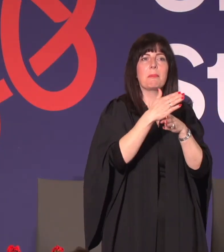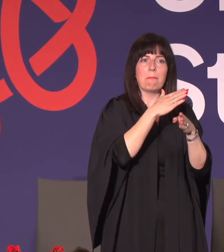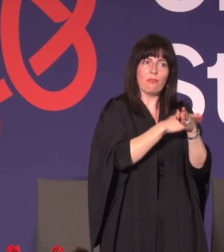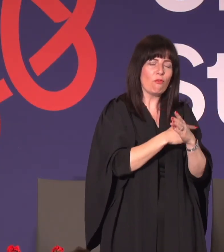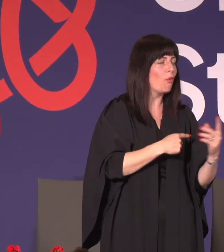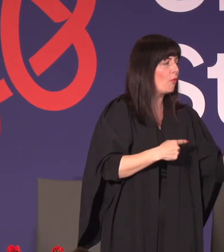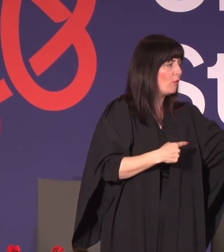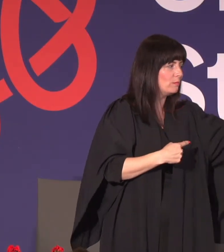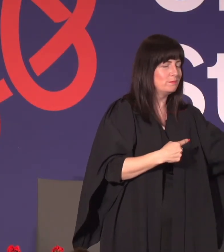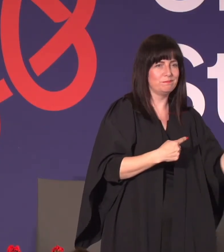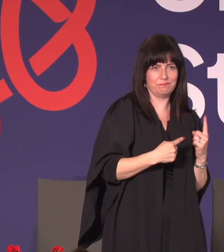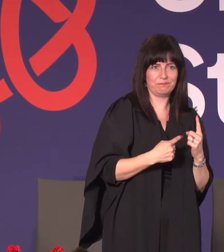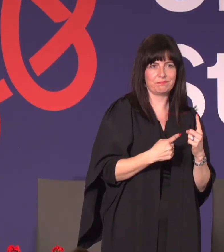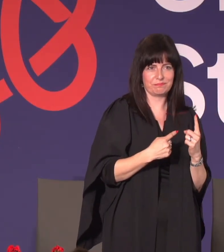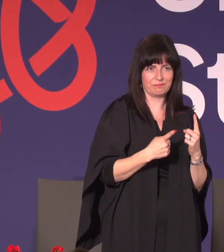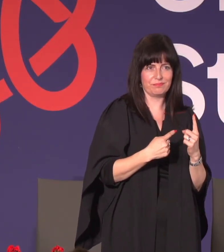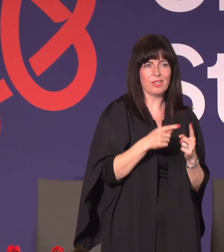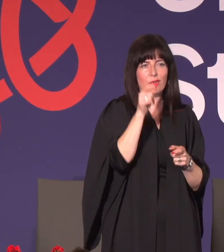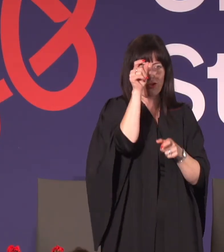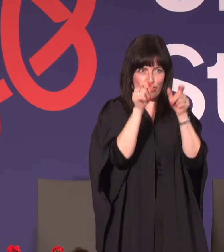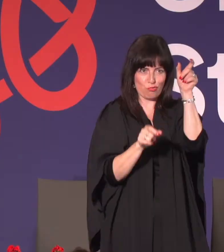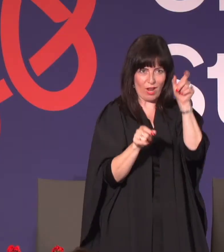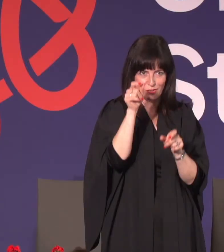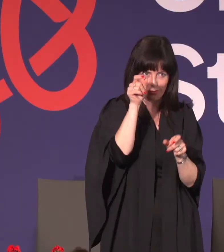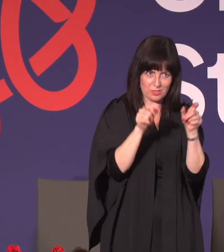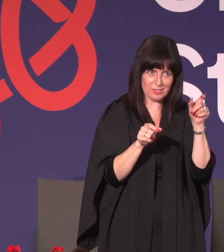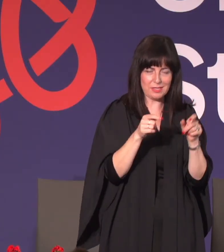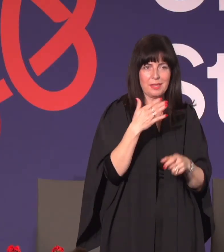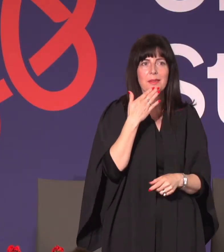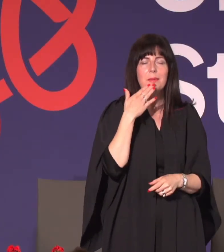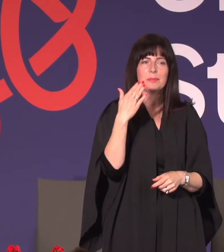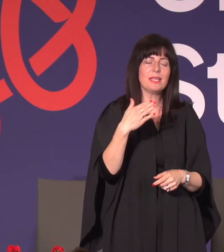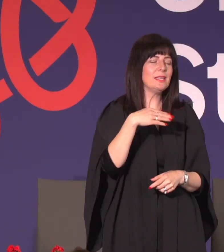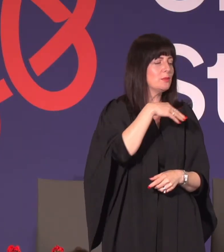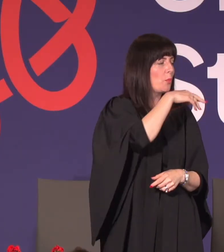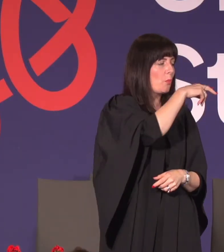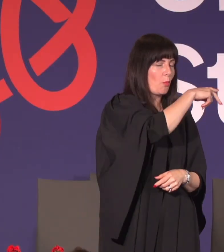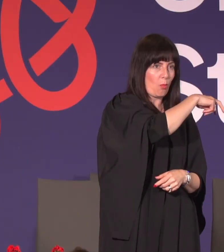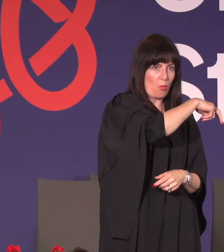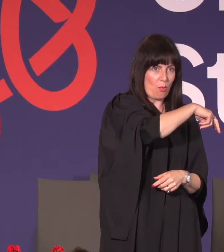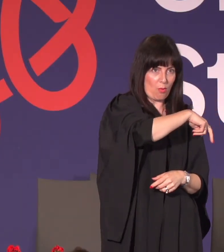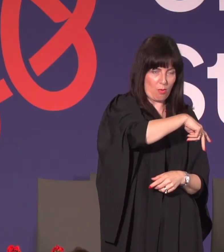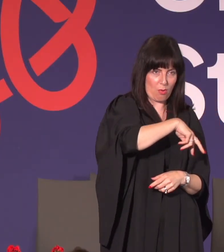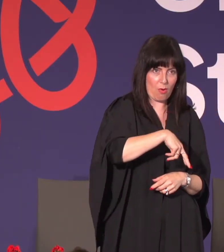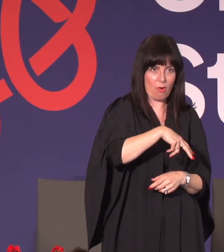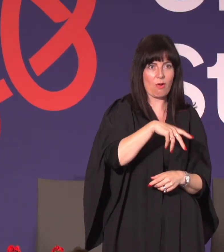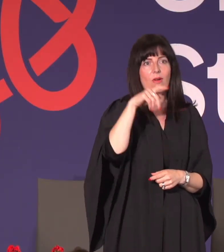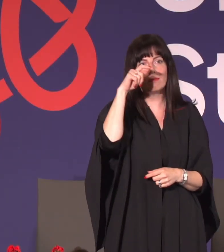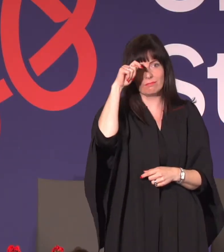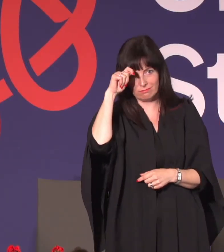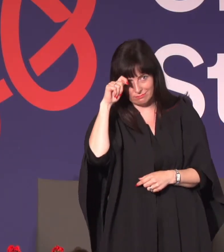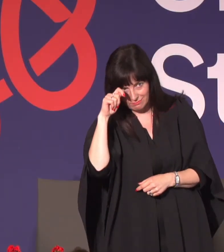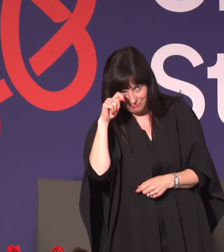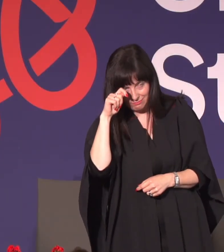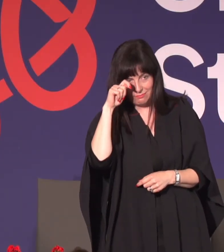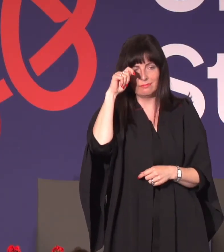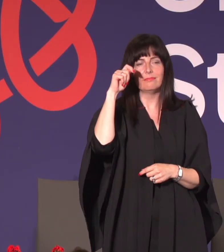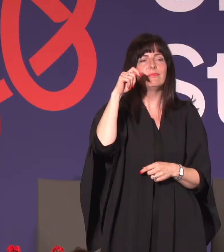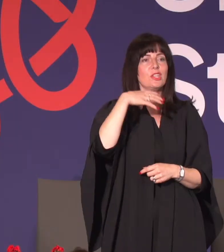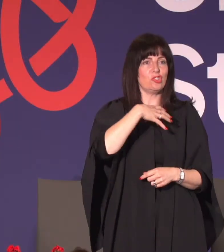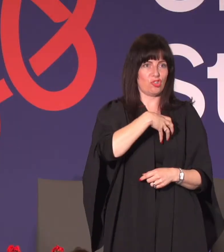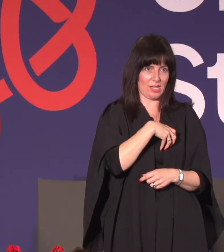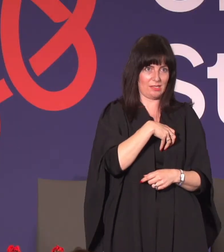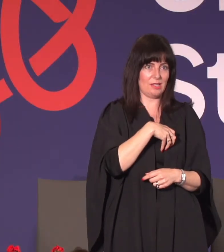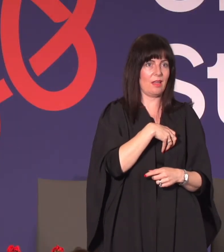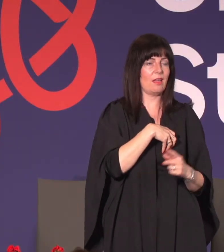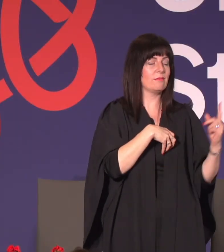platform. Graduates, please walk across the lower platform, doff your cap to the Chancellor and